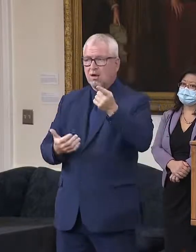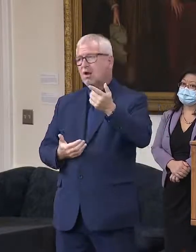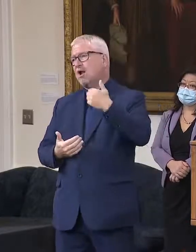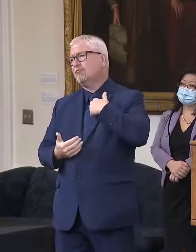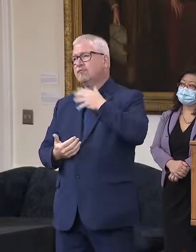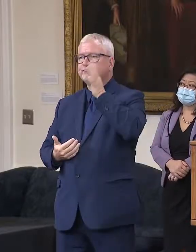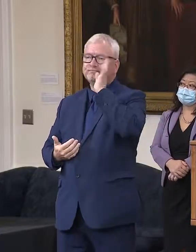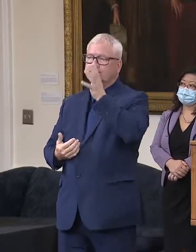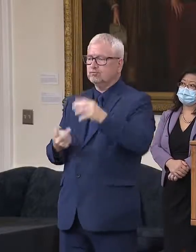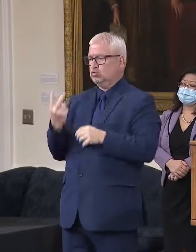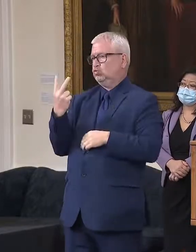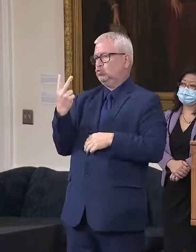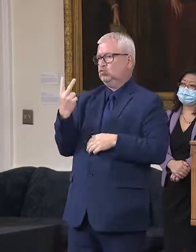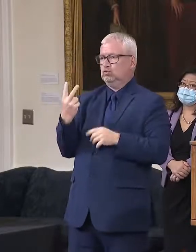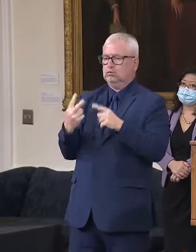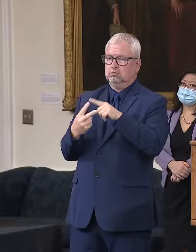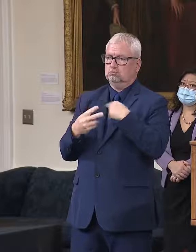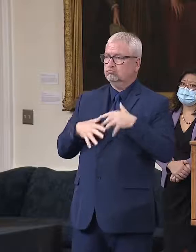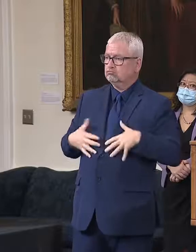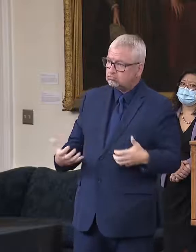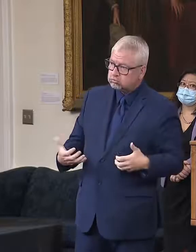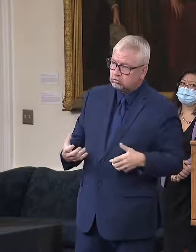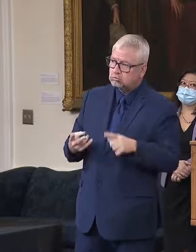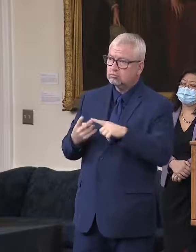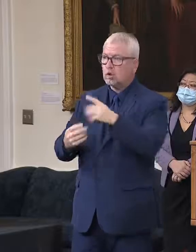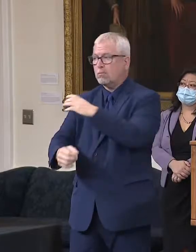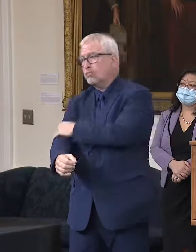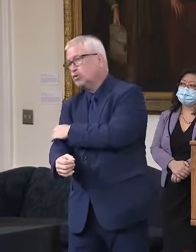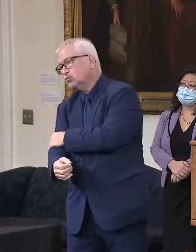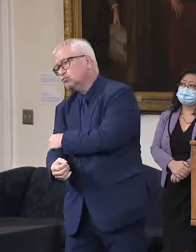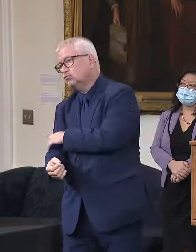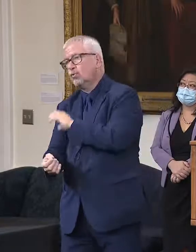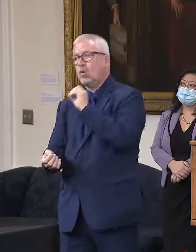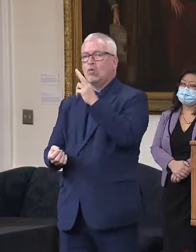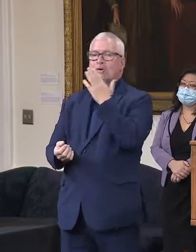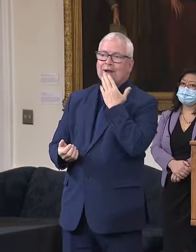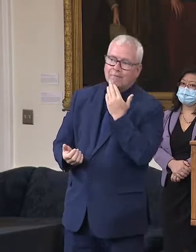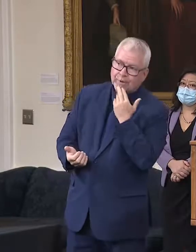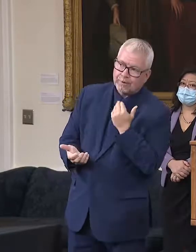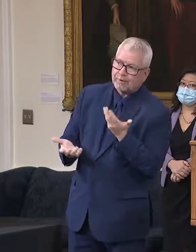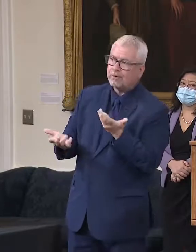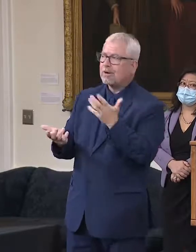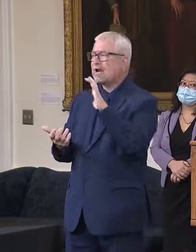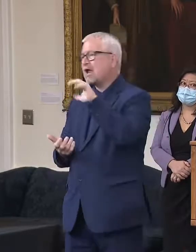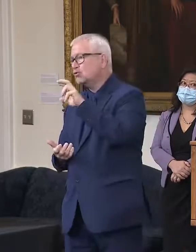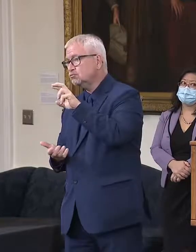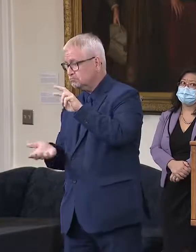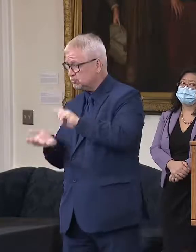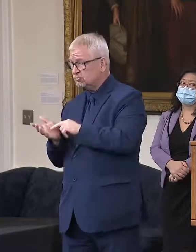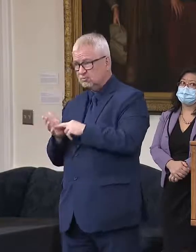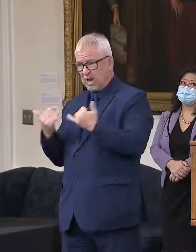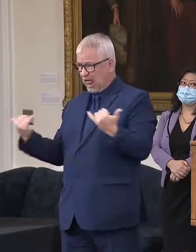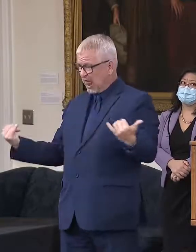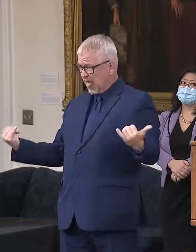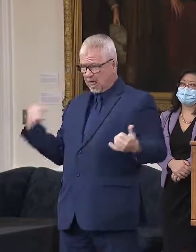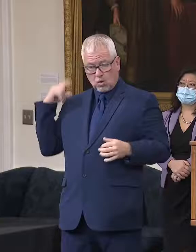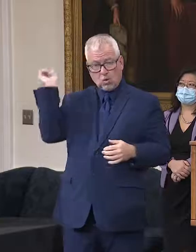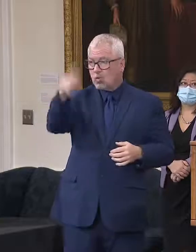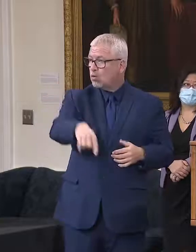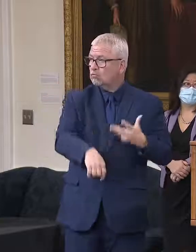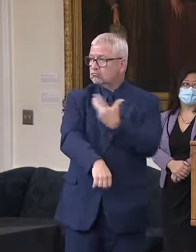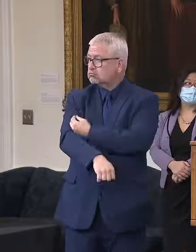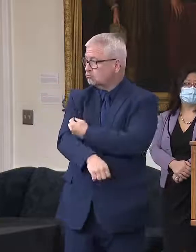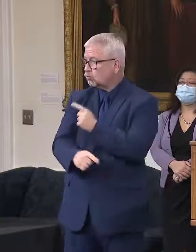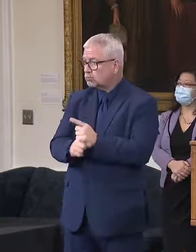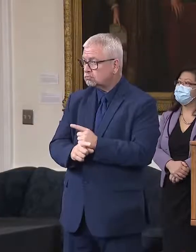two of those, obesity, high blood pressure, whatever the case may be, then technically in Maryland, they're eligible, they can go now and get. Yes. Any one of them.